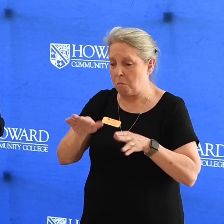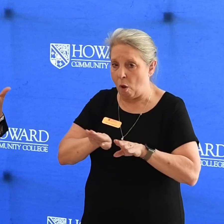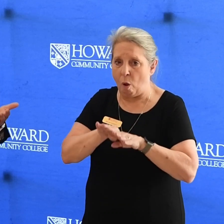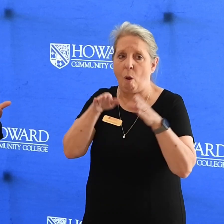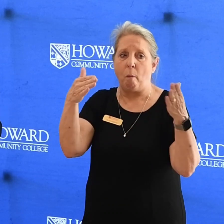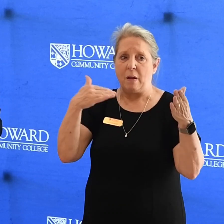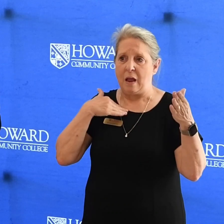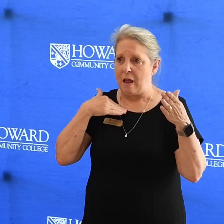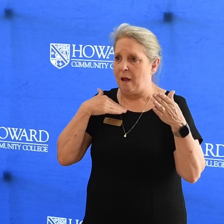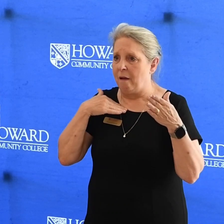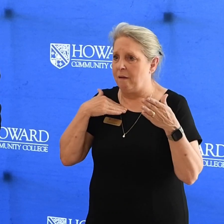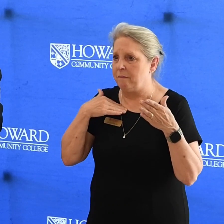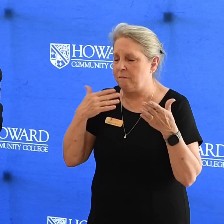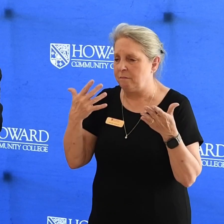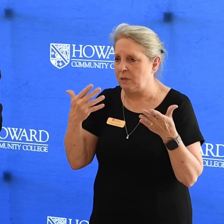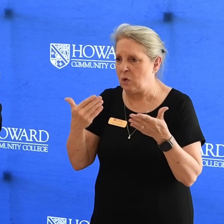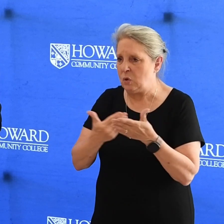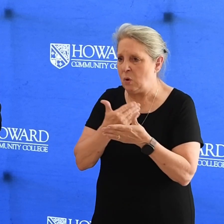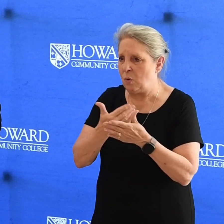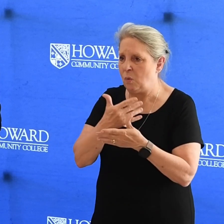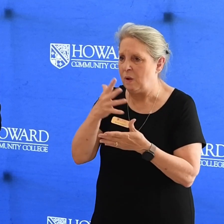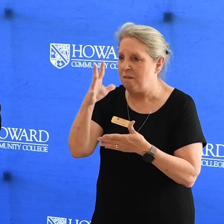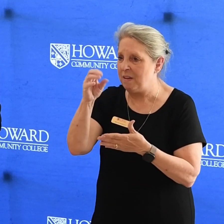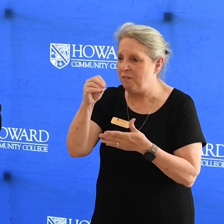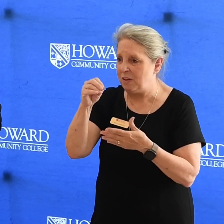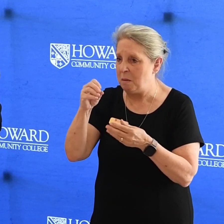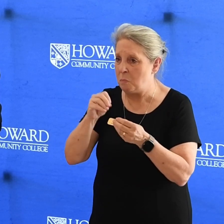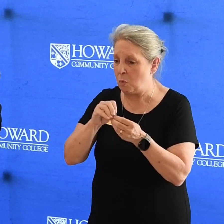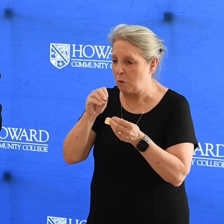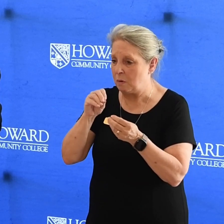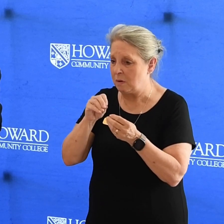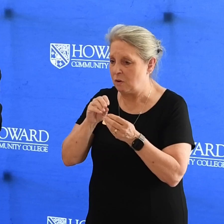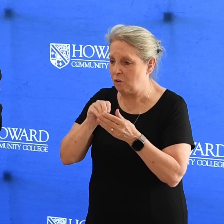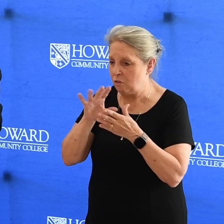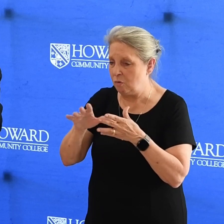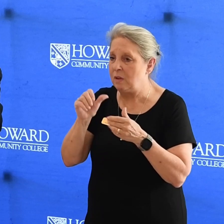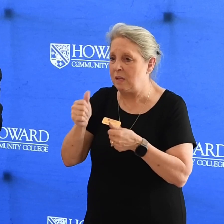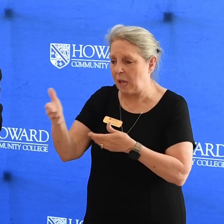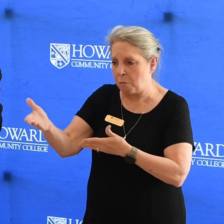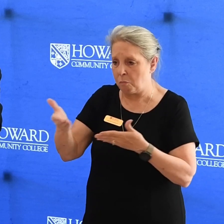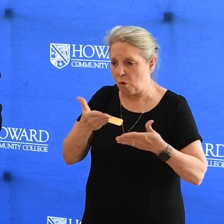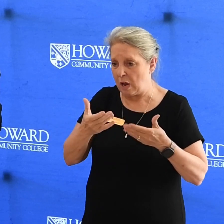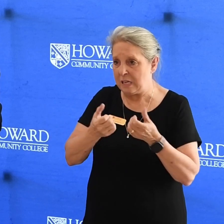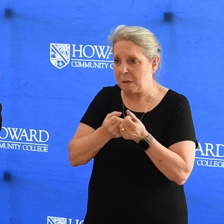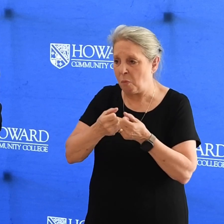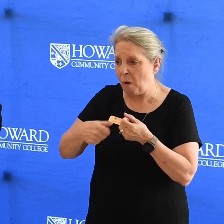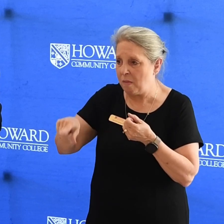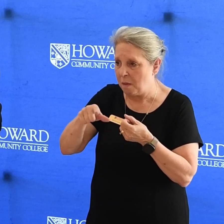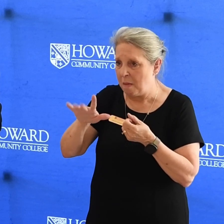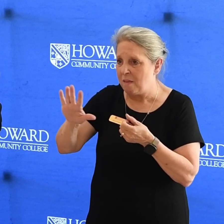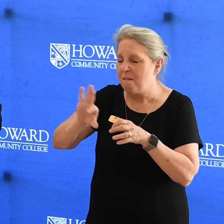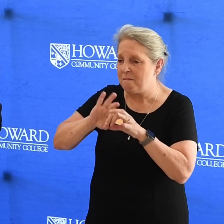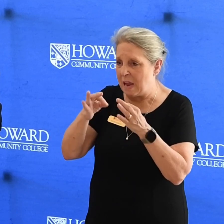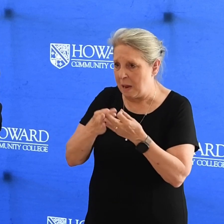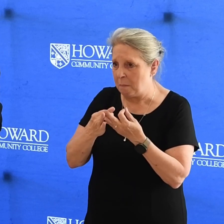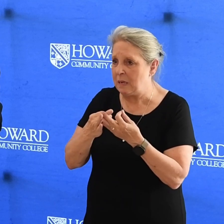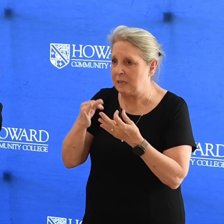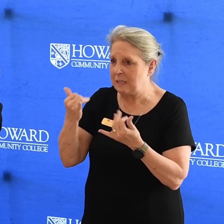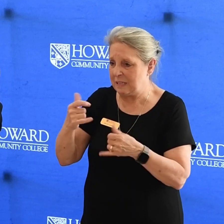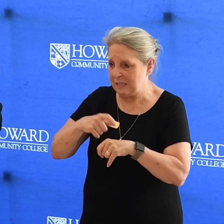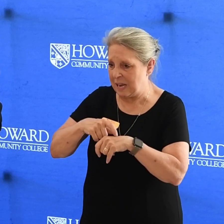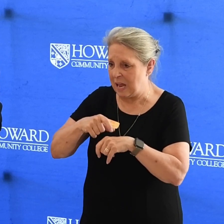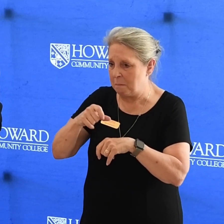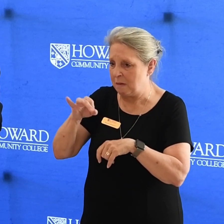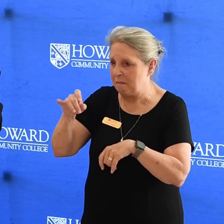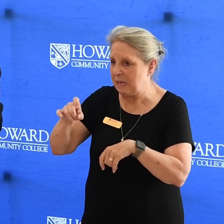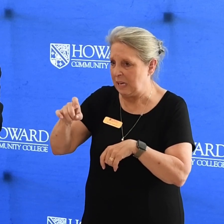have additional 50 additional students being able to be brought in to support them and their families in times of need, and to